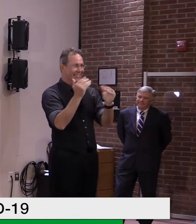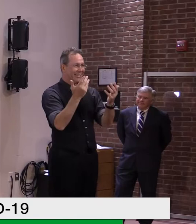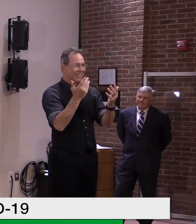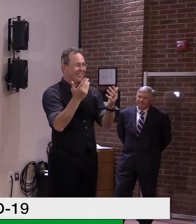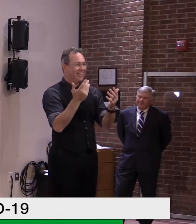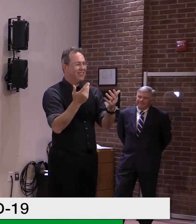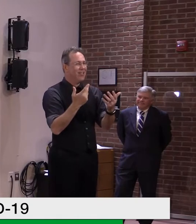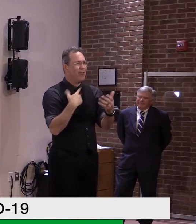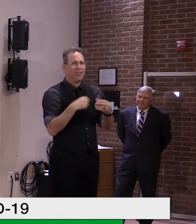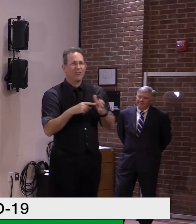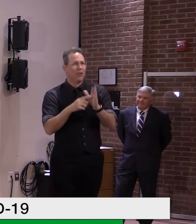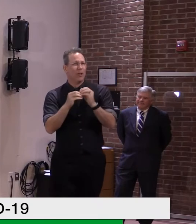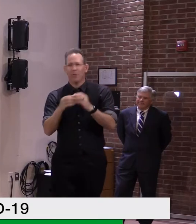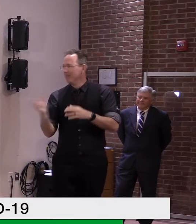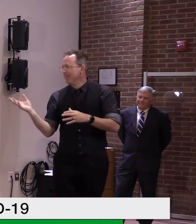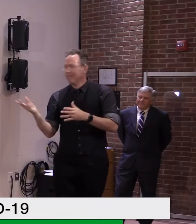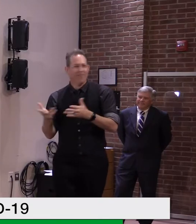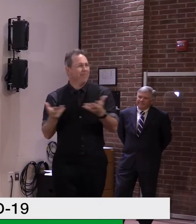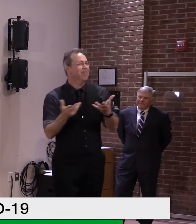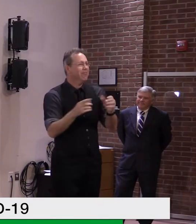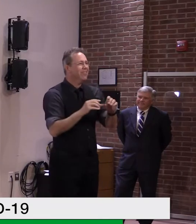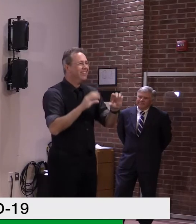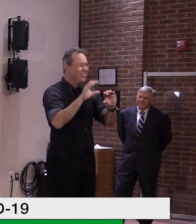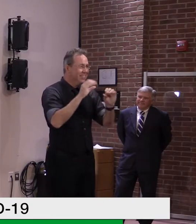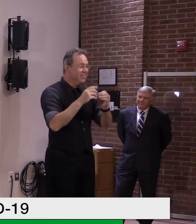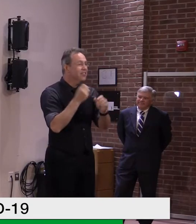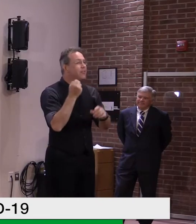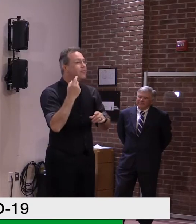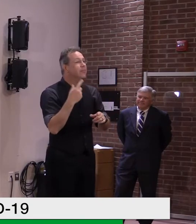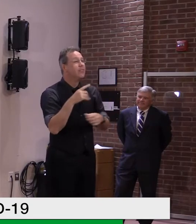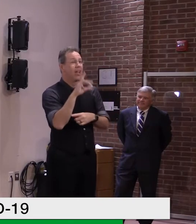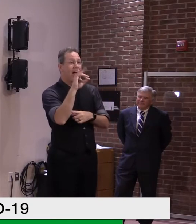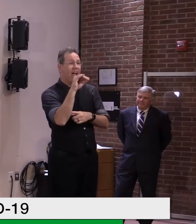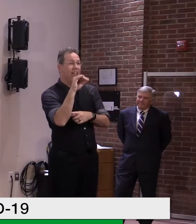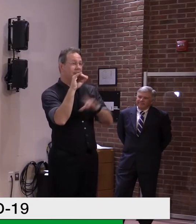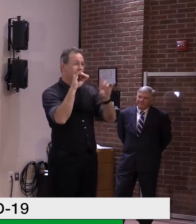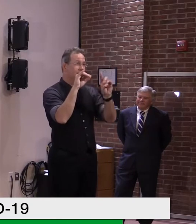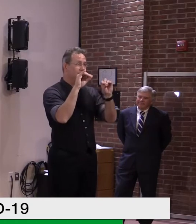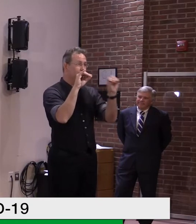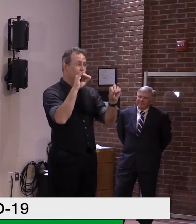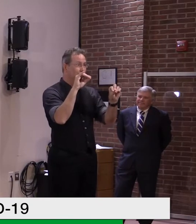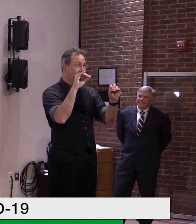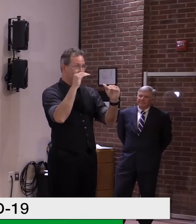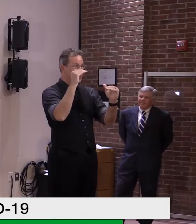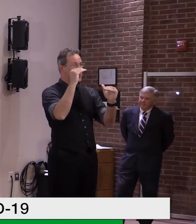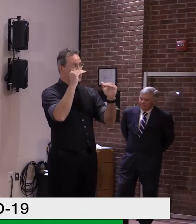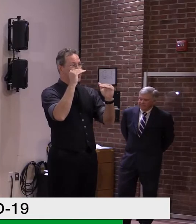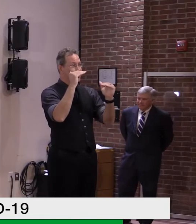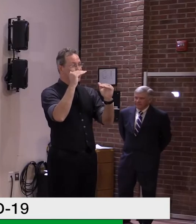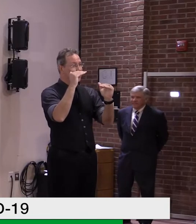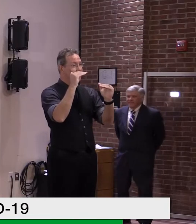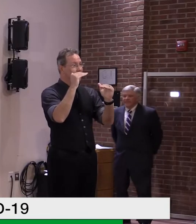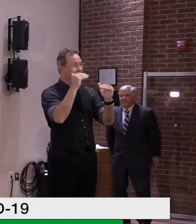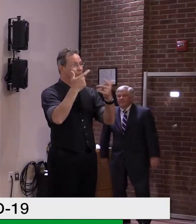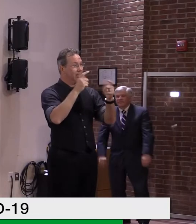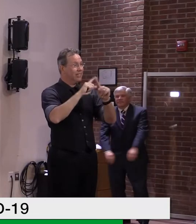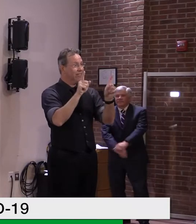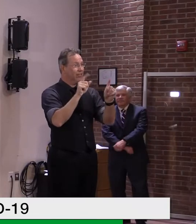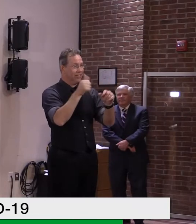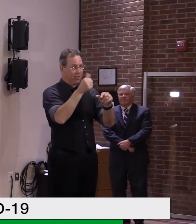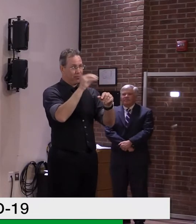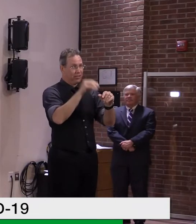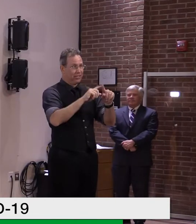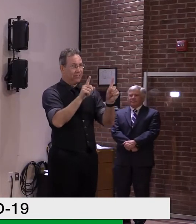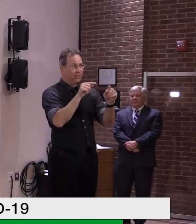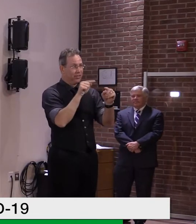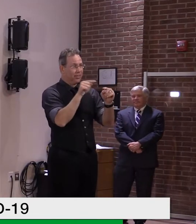know, 70 and 80%, obviously. The more work we do right now, it's like prevention. The more work